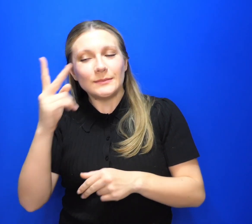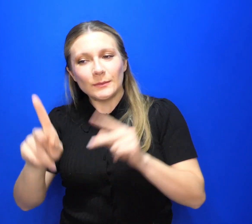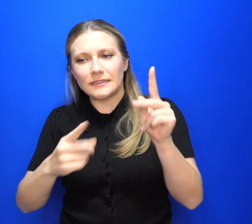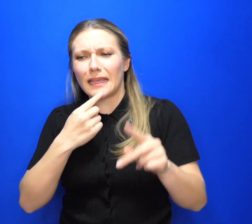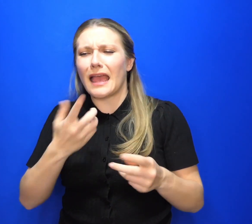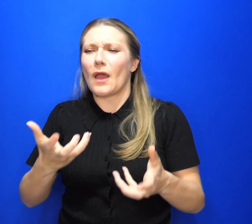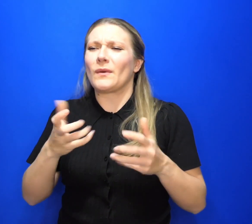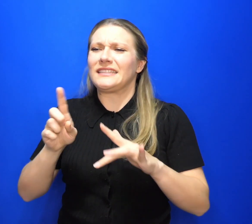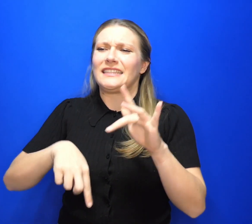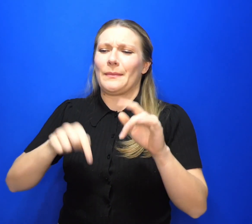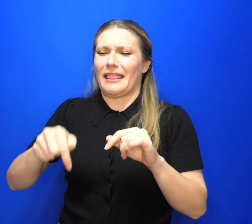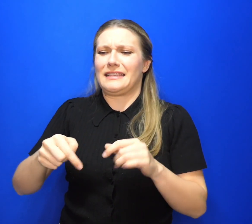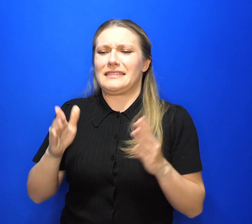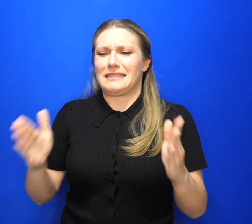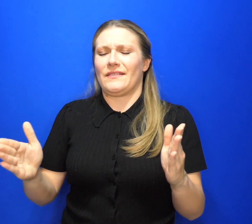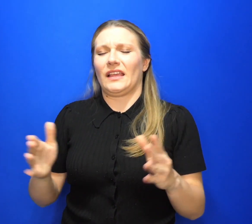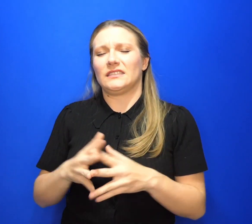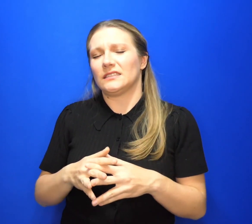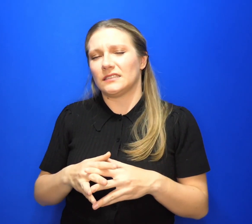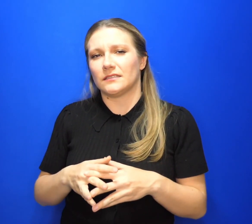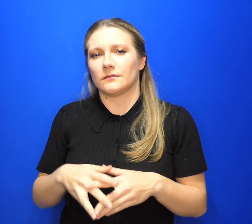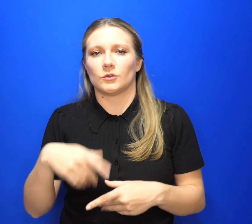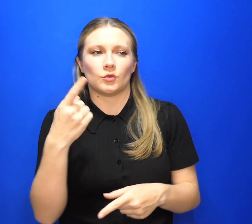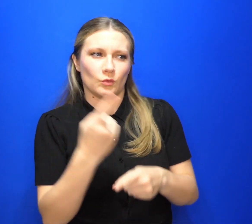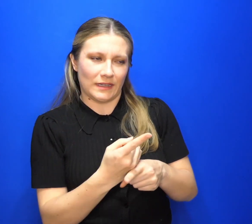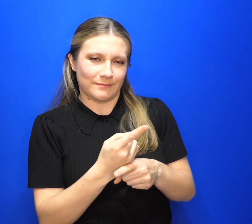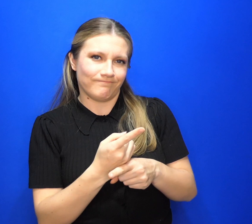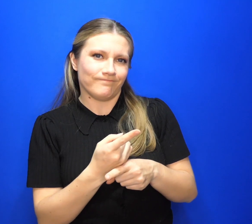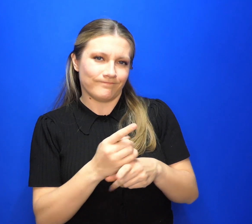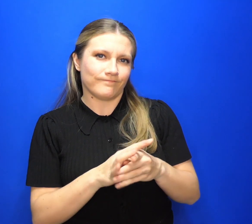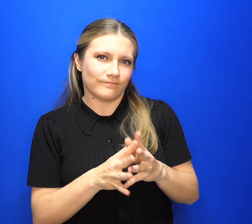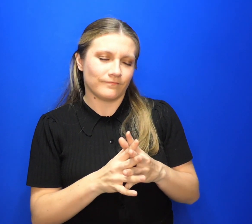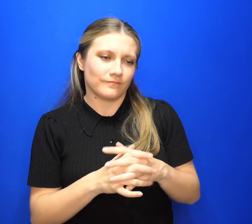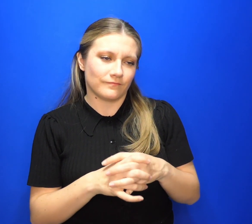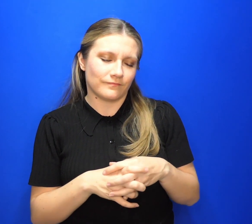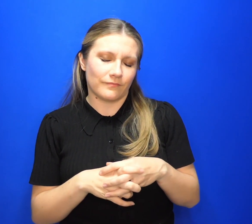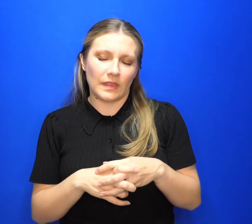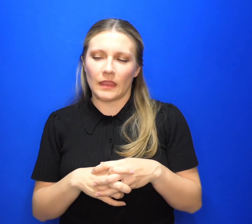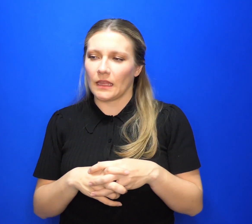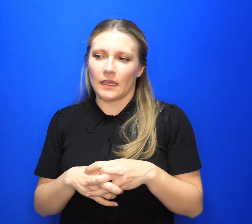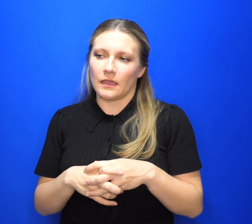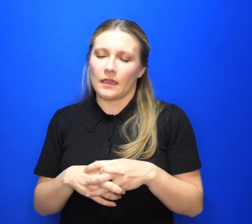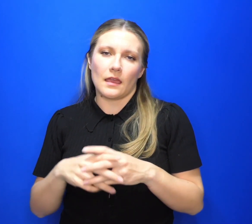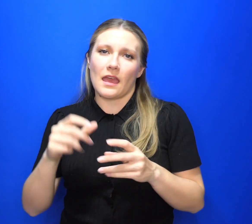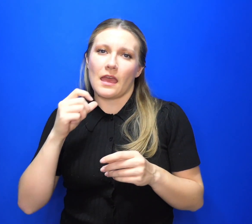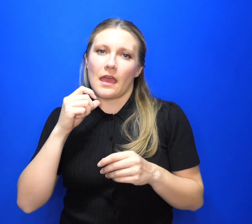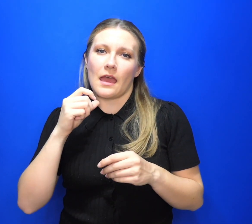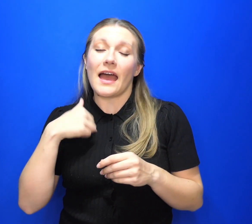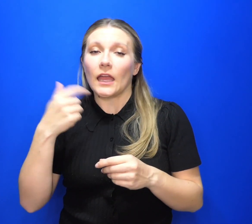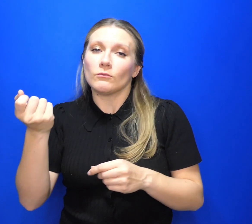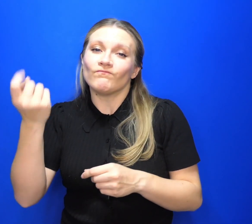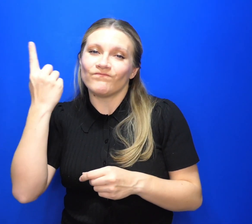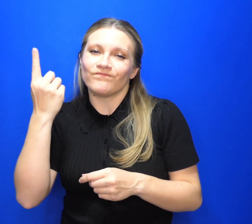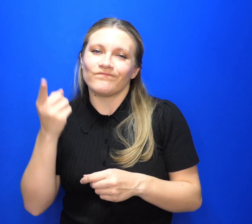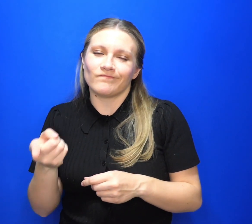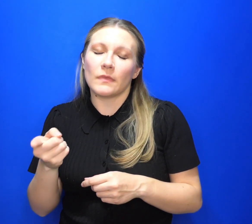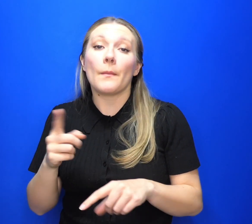And I don't not understand that, I think. But this person asked this last question that says, that talking about a